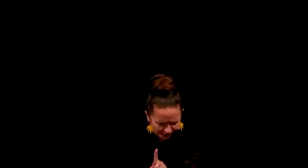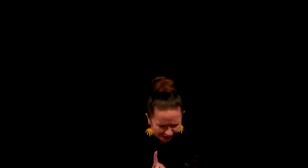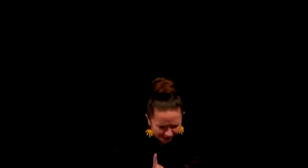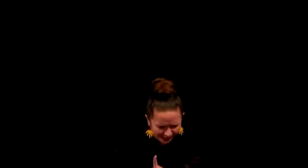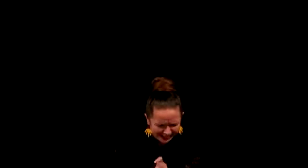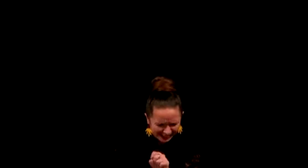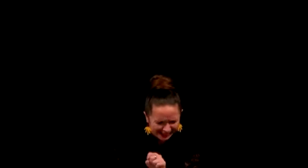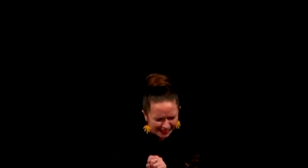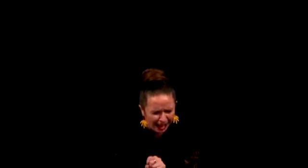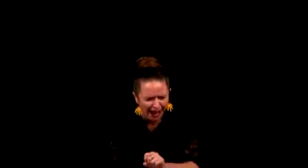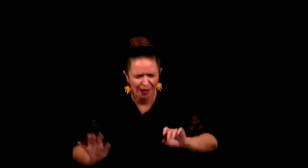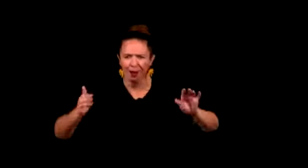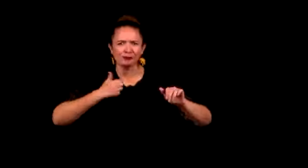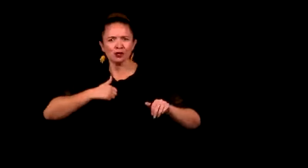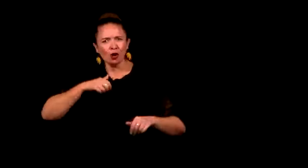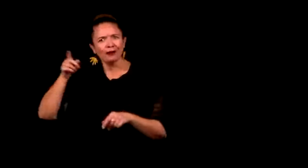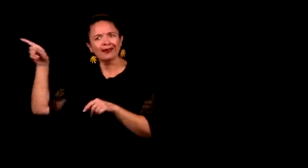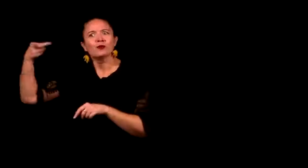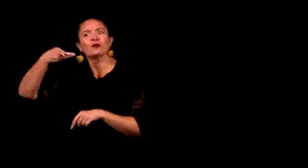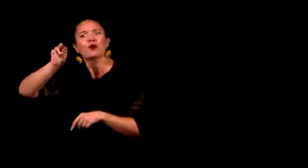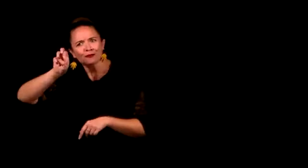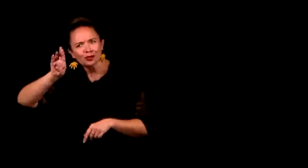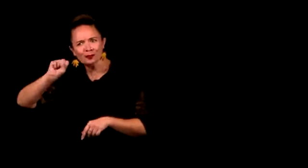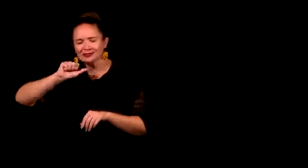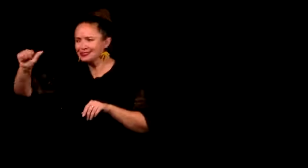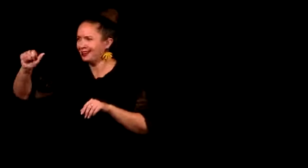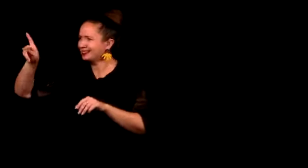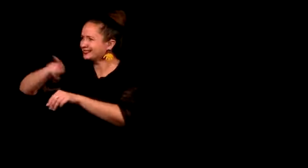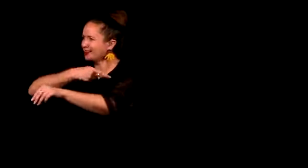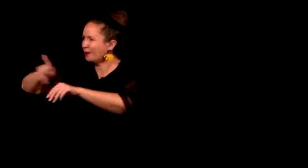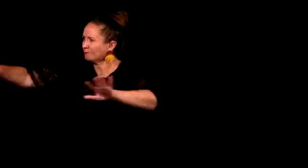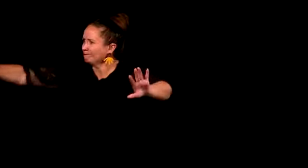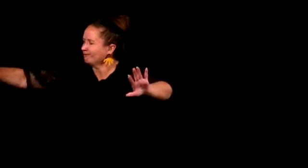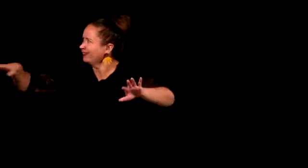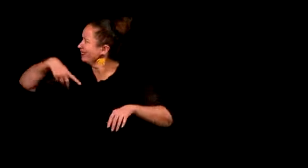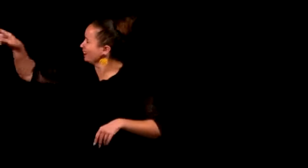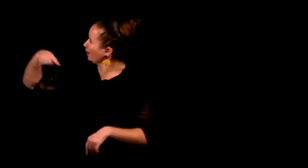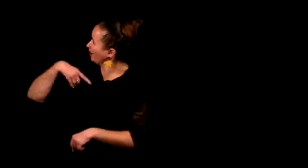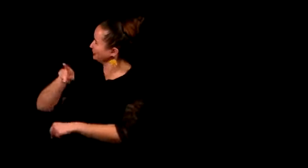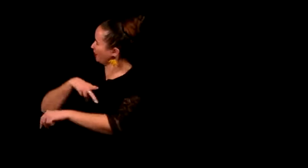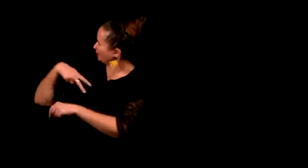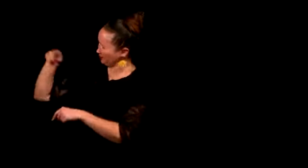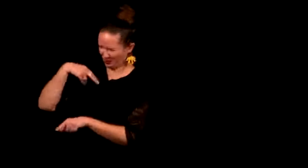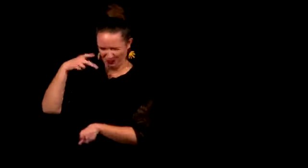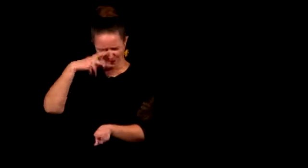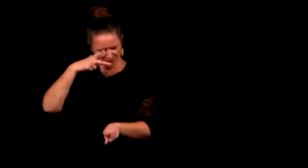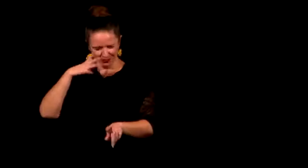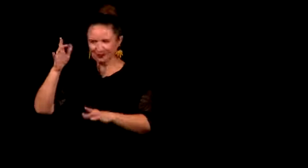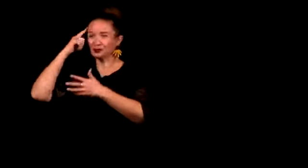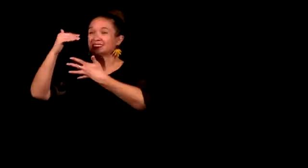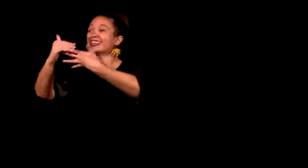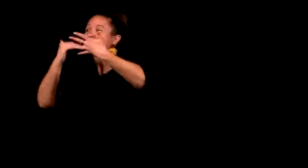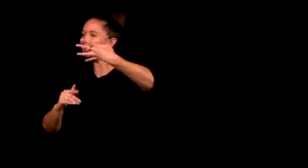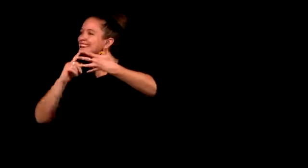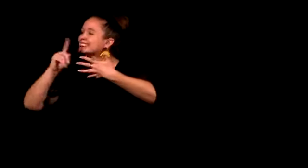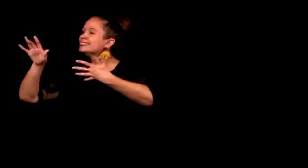I'm reading this completely wrong. One second, I'm sorry. It's Proverbs, not Psalm. I don't know why that said Psalm